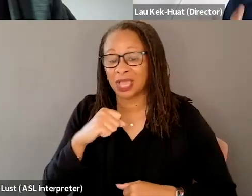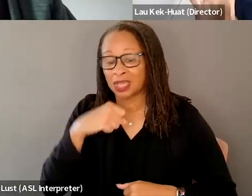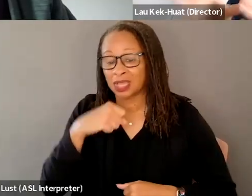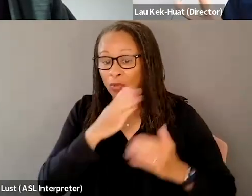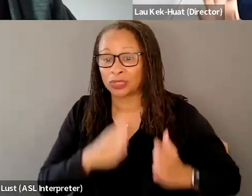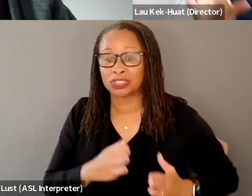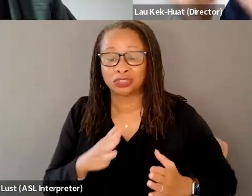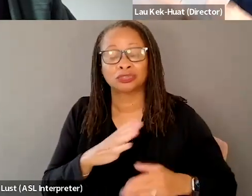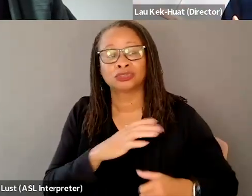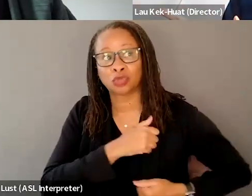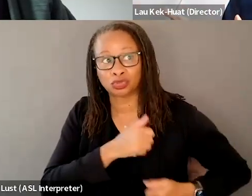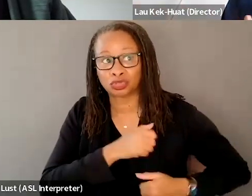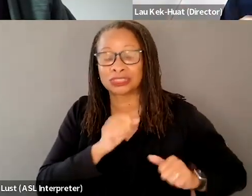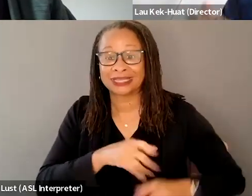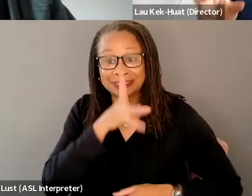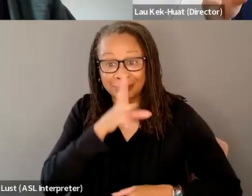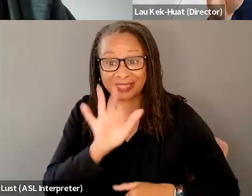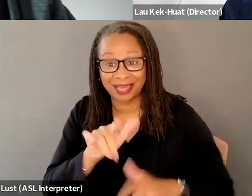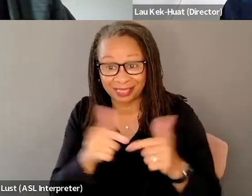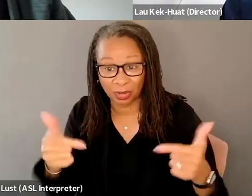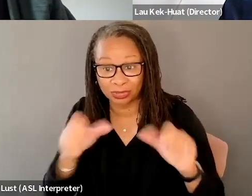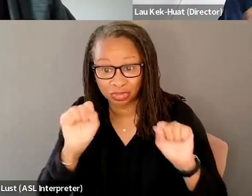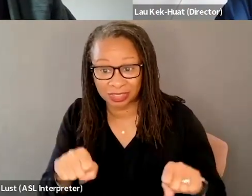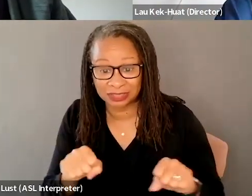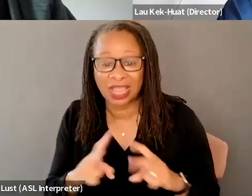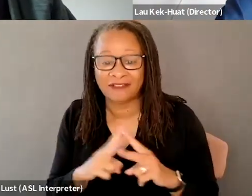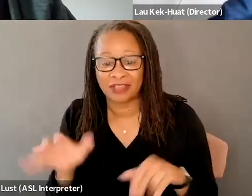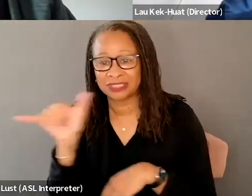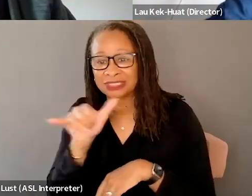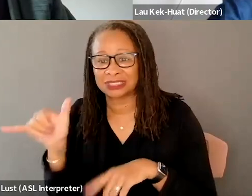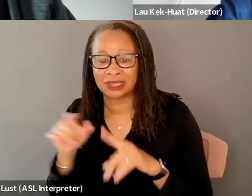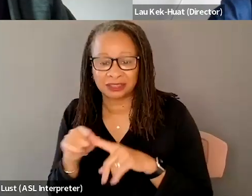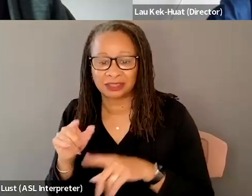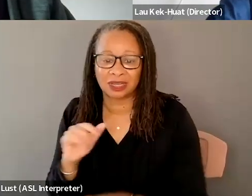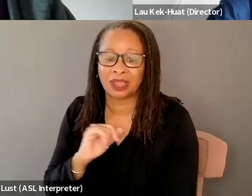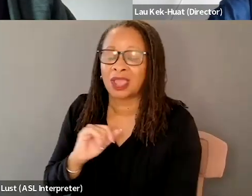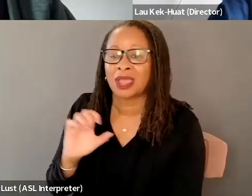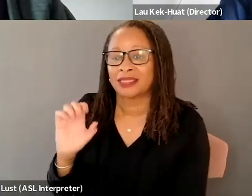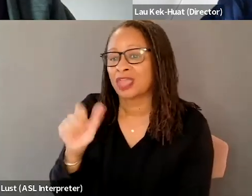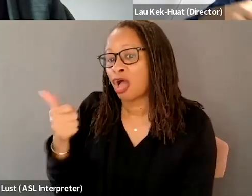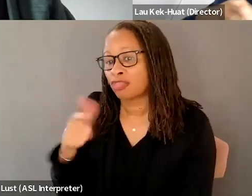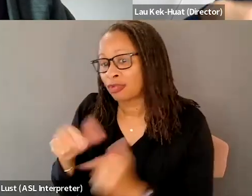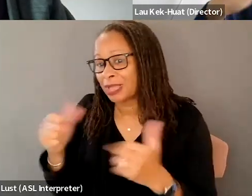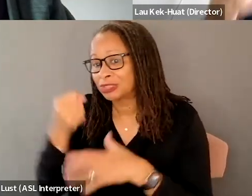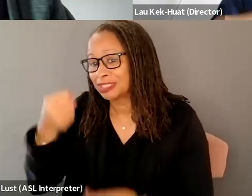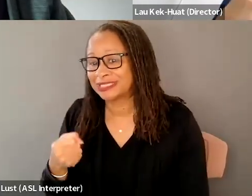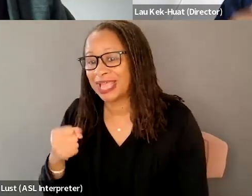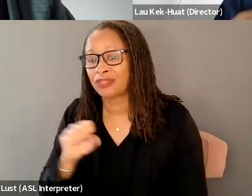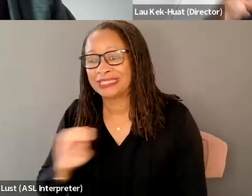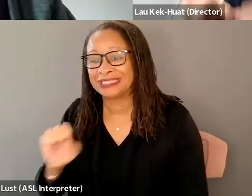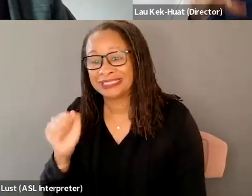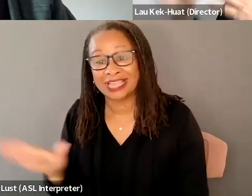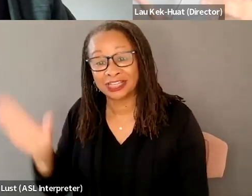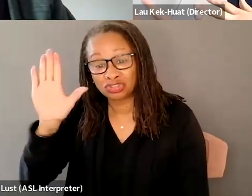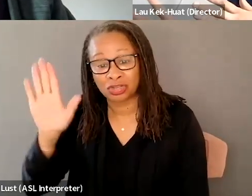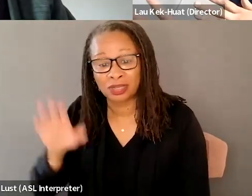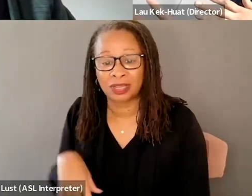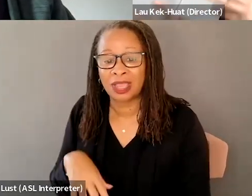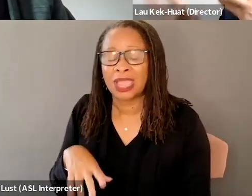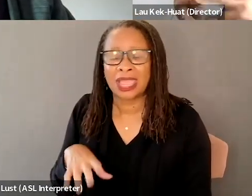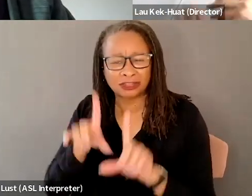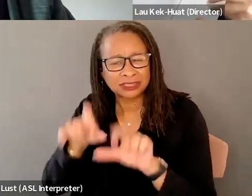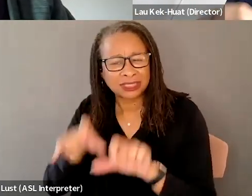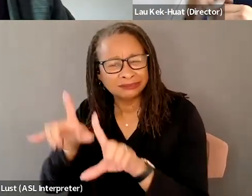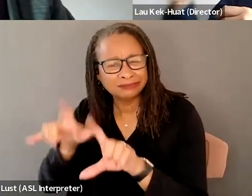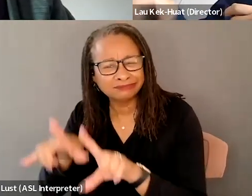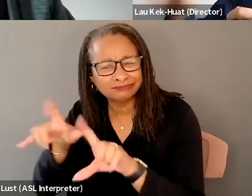speak Taiwanese language, which is very similar to Hokkien in Southeast Asia, and they already experimented